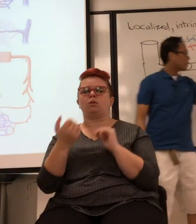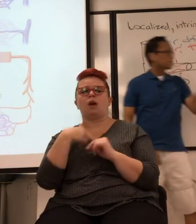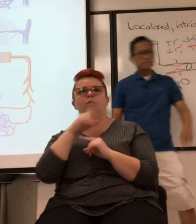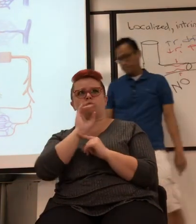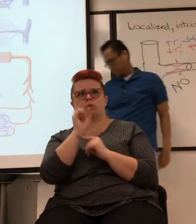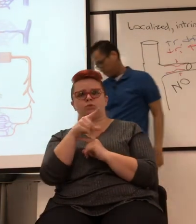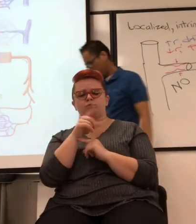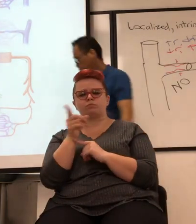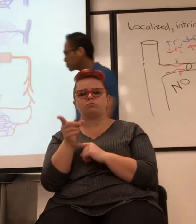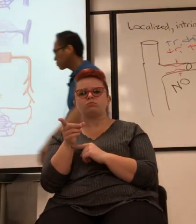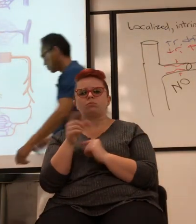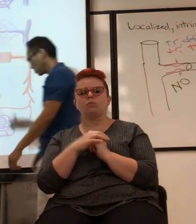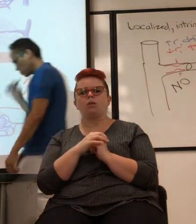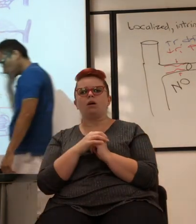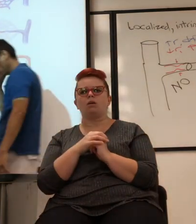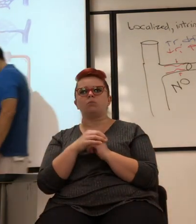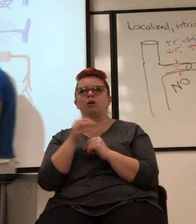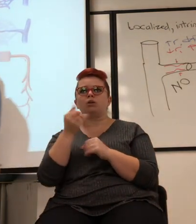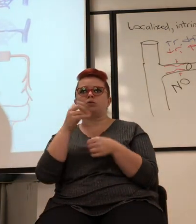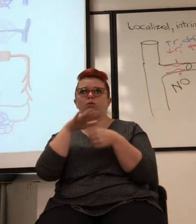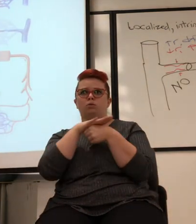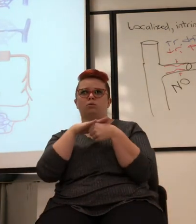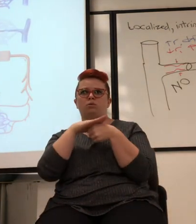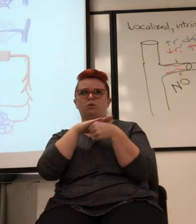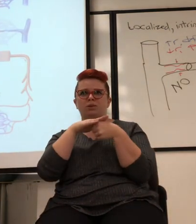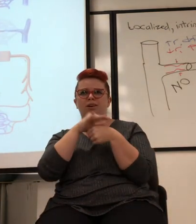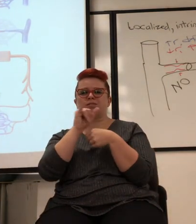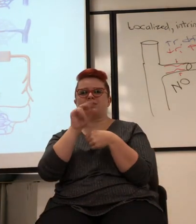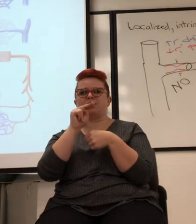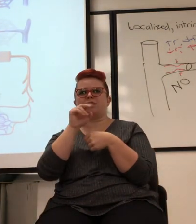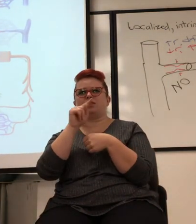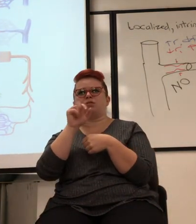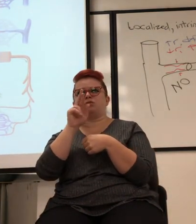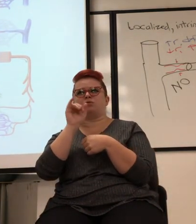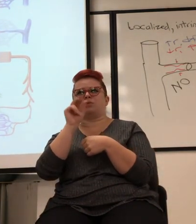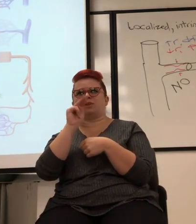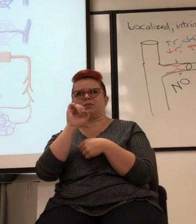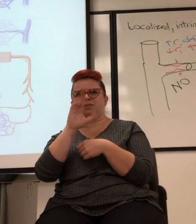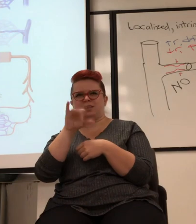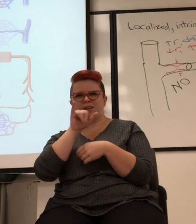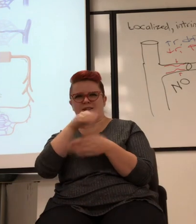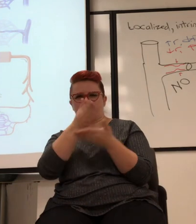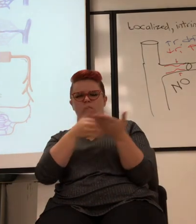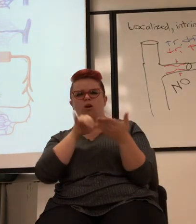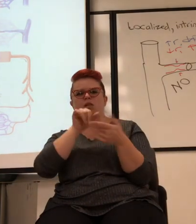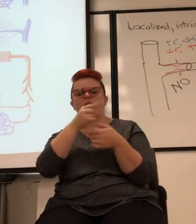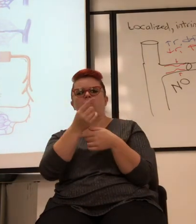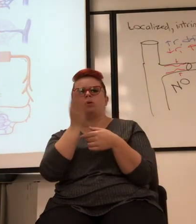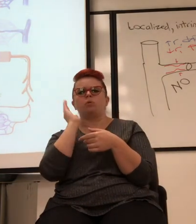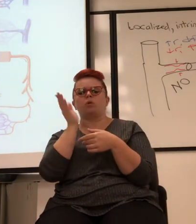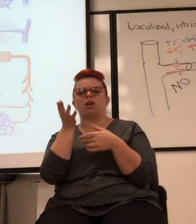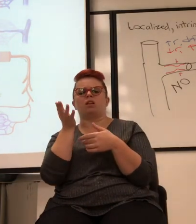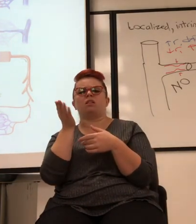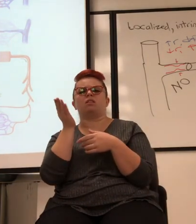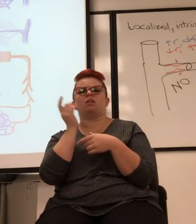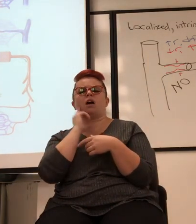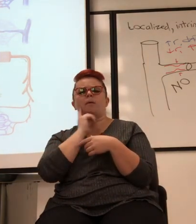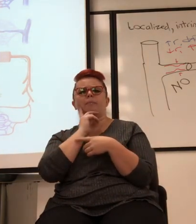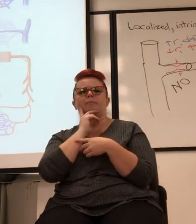Okay, yeah. Yeah, go ahead. Okay, so the localized and transit. Yeah. Okay, so that one is going to,